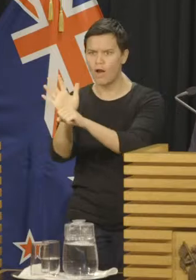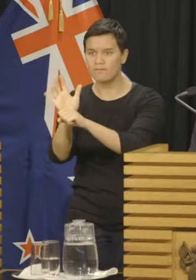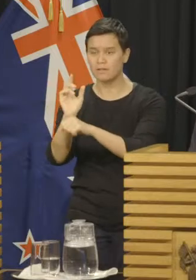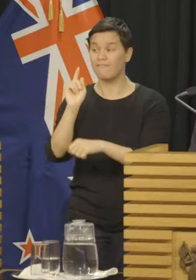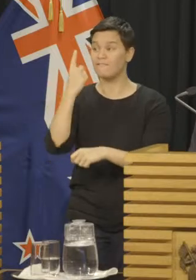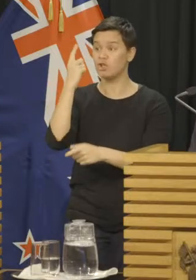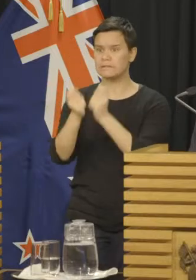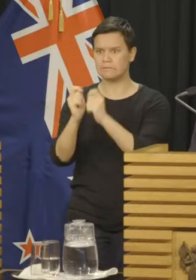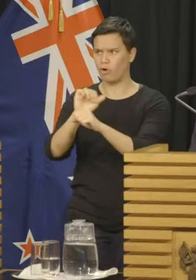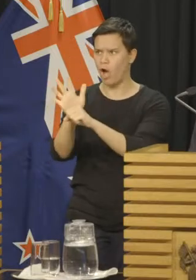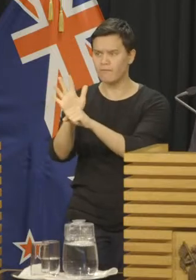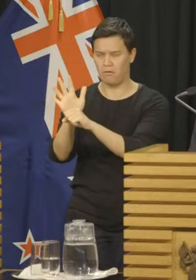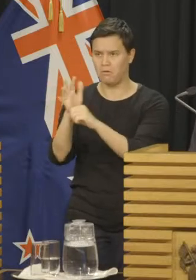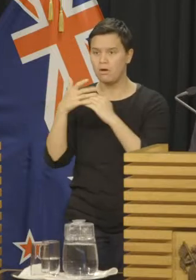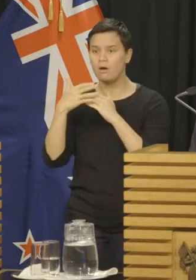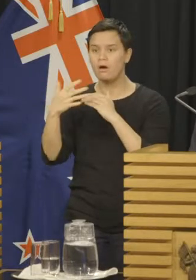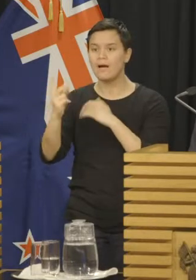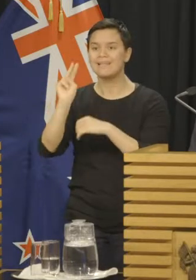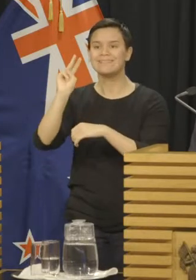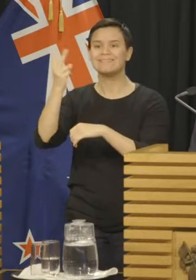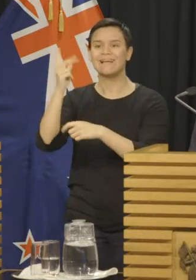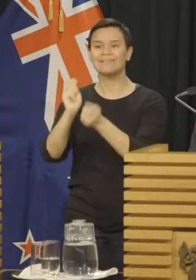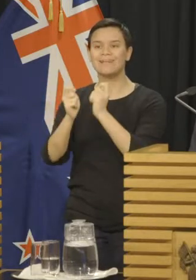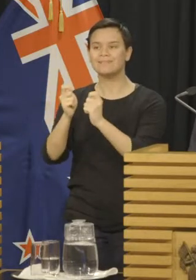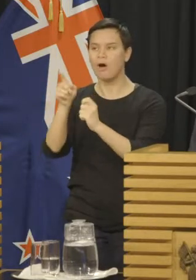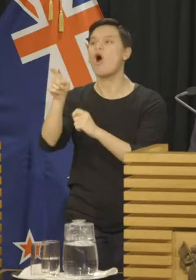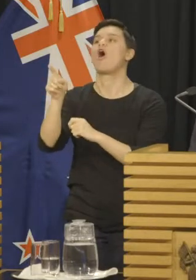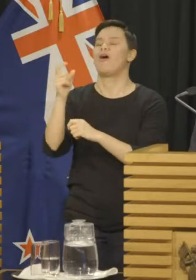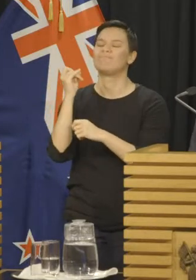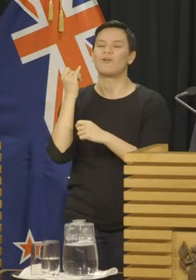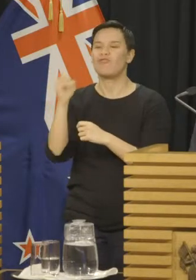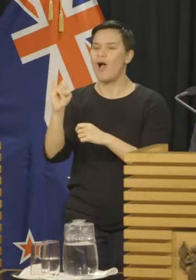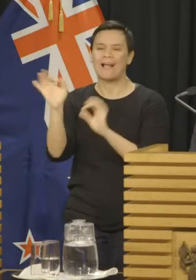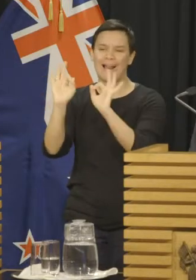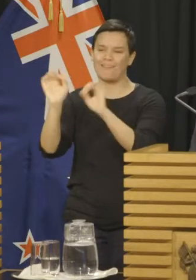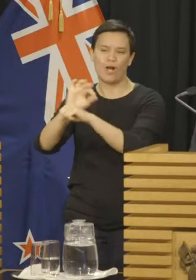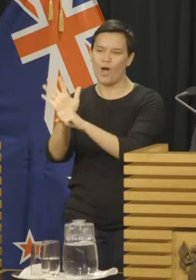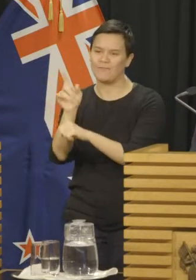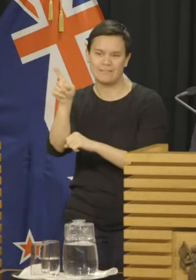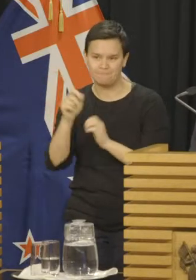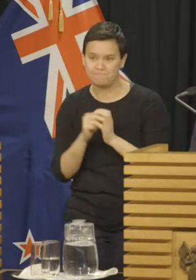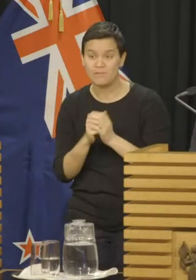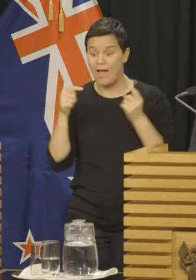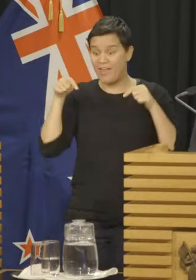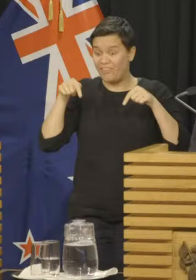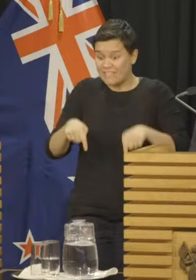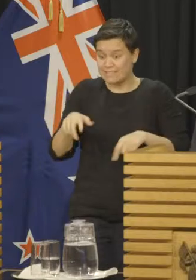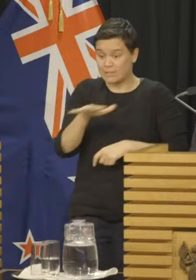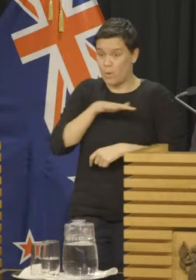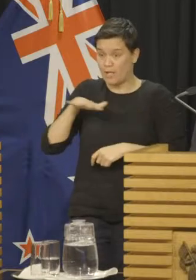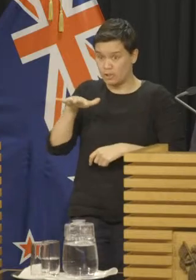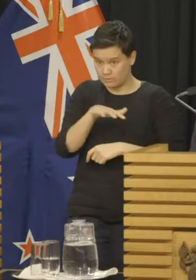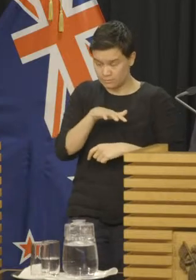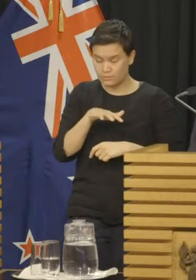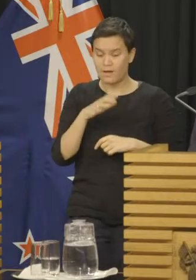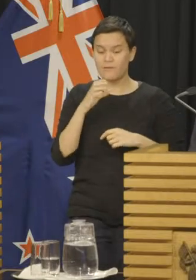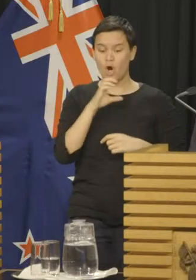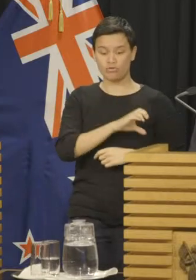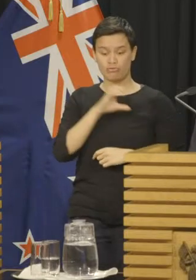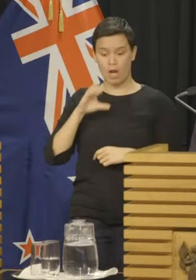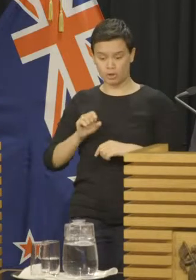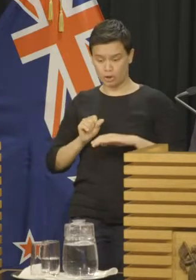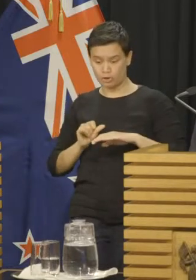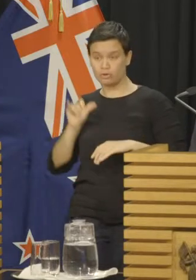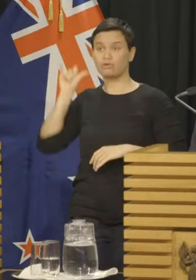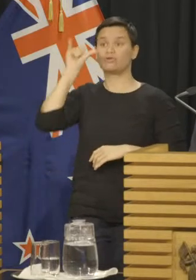trace everybody who was on the domestic flight that the person concerned took between Auckland and Christchurch.